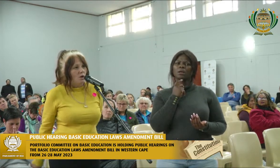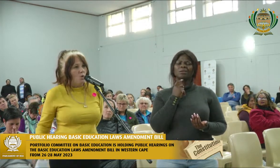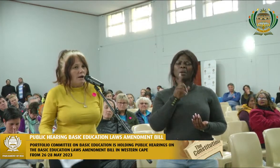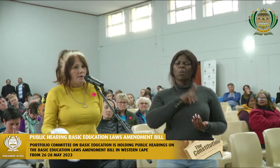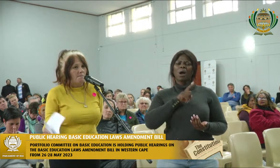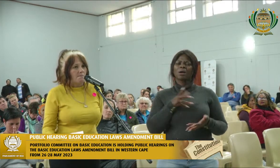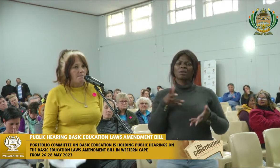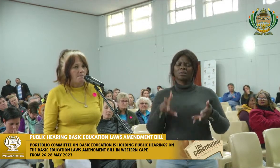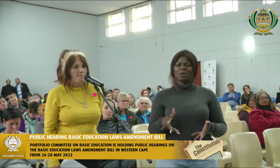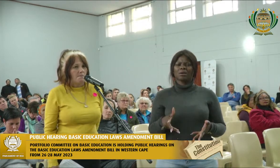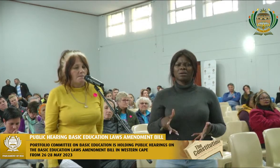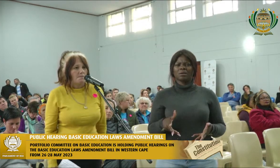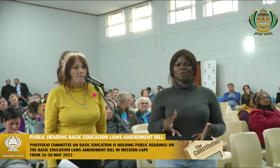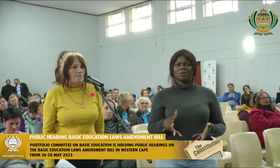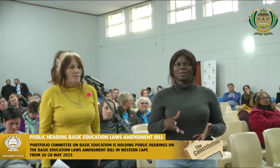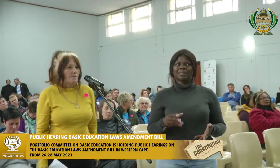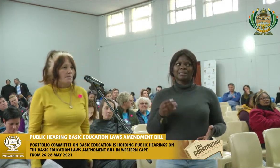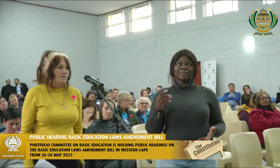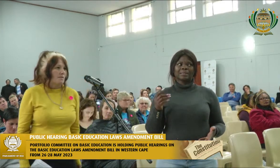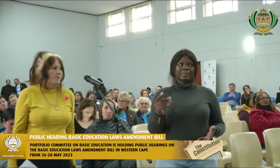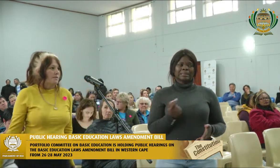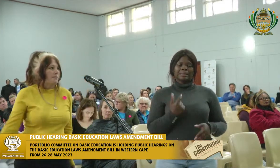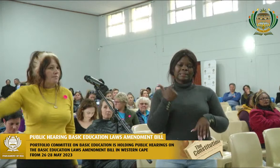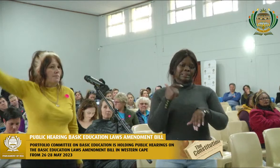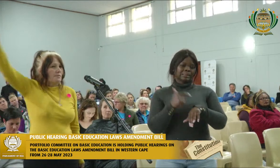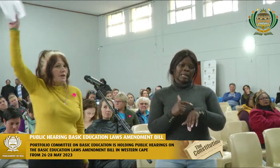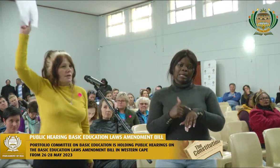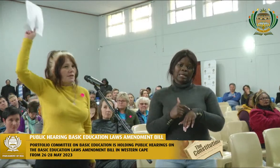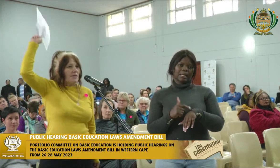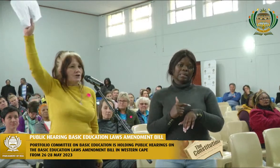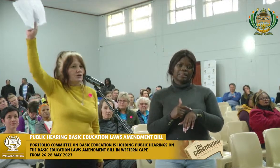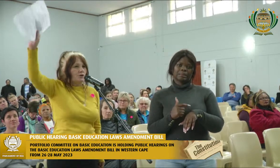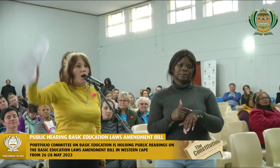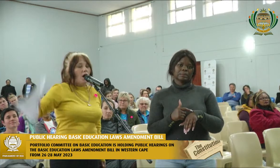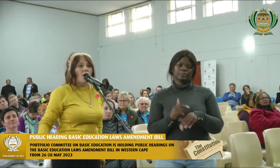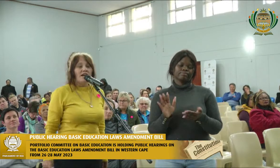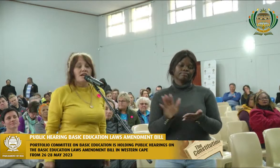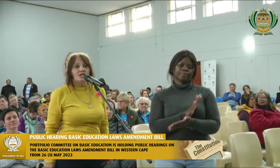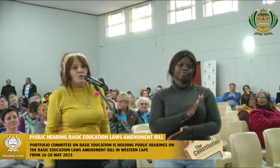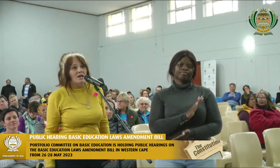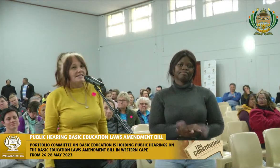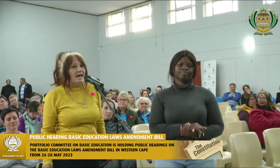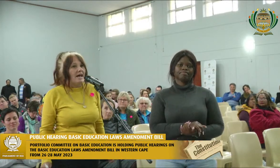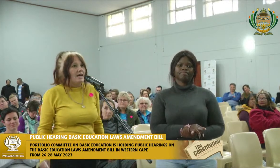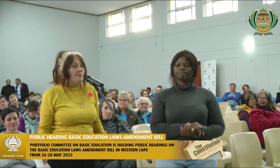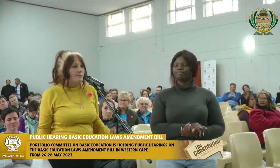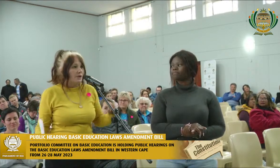here? Unfortunately, that time of yours is up.